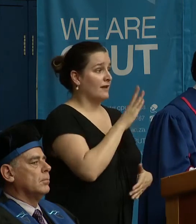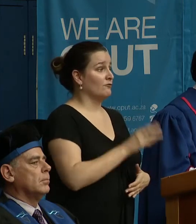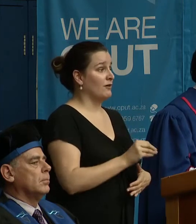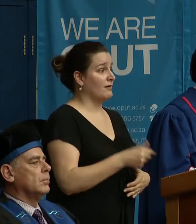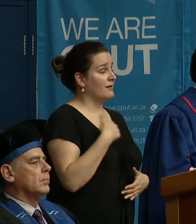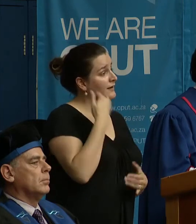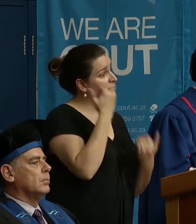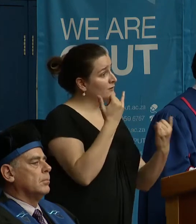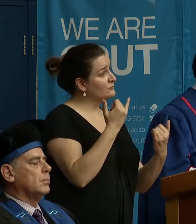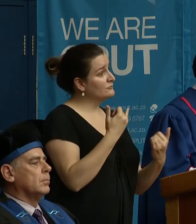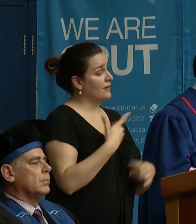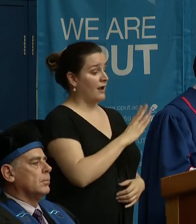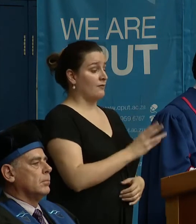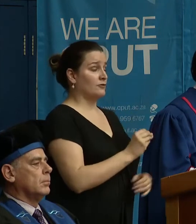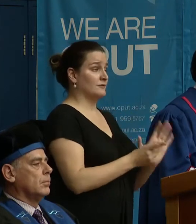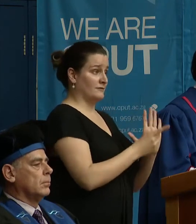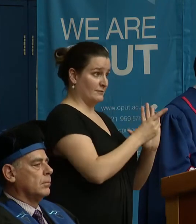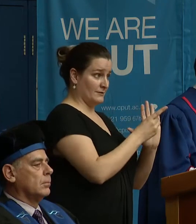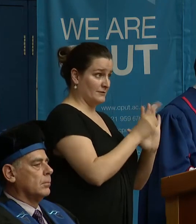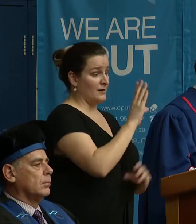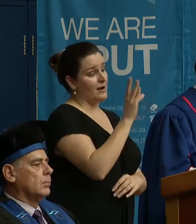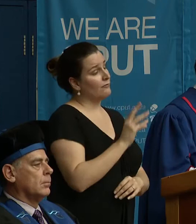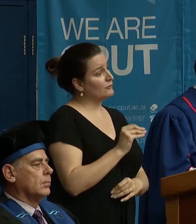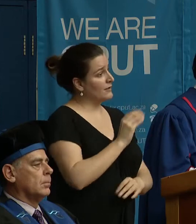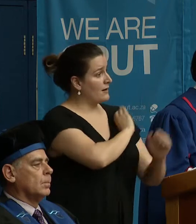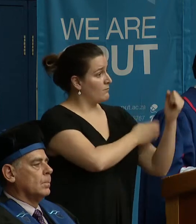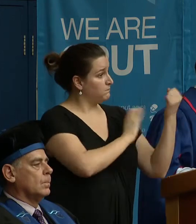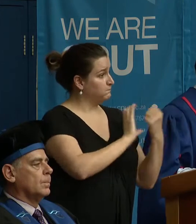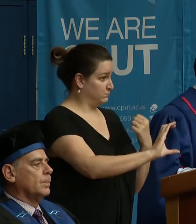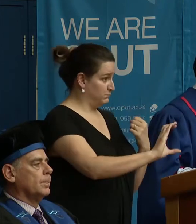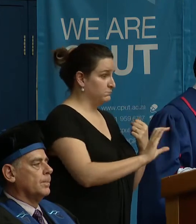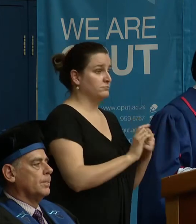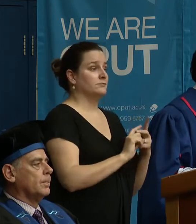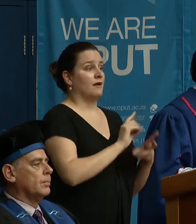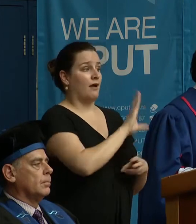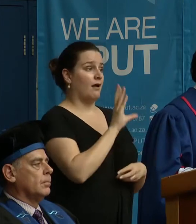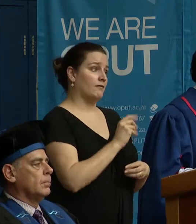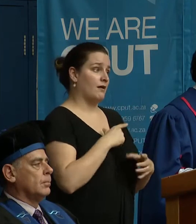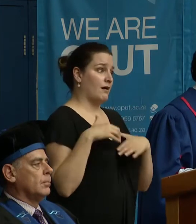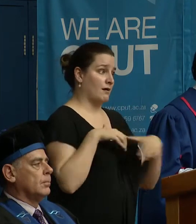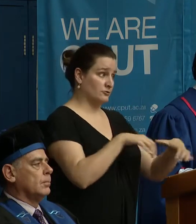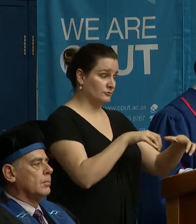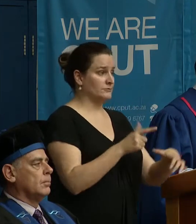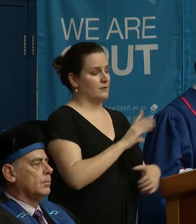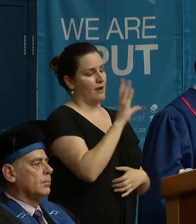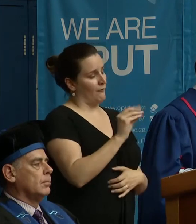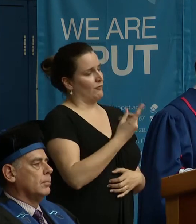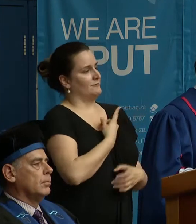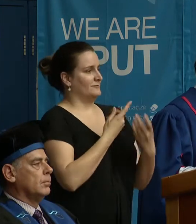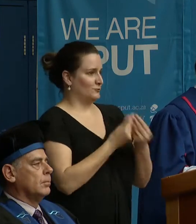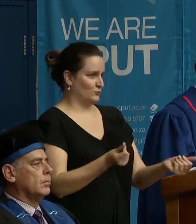innovation, African development, African empowerment, African action, and African